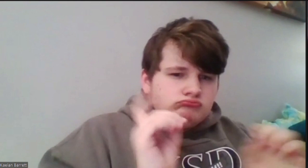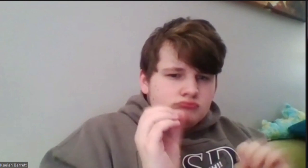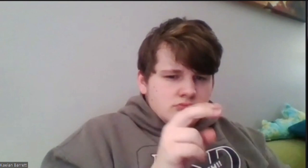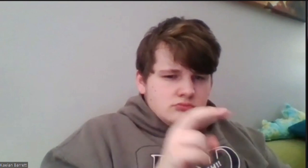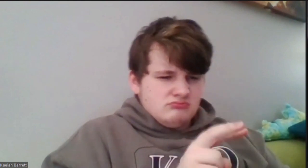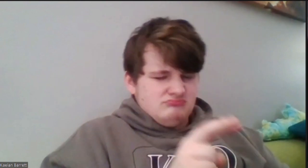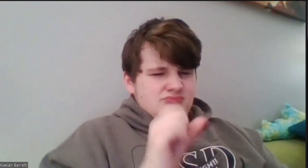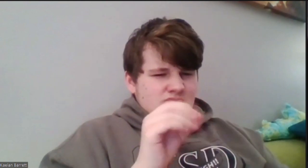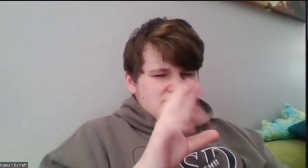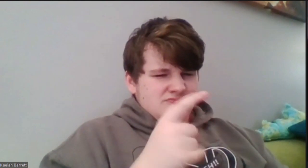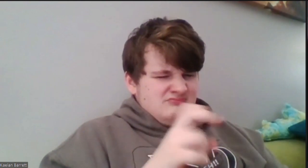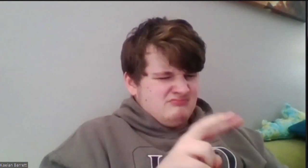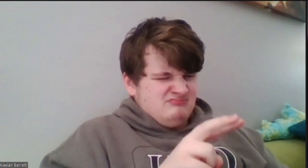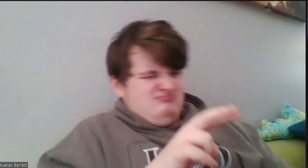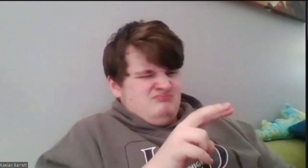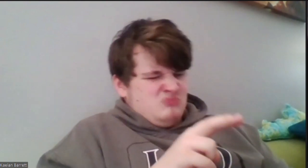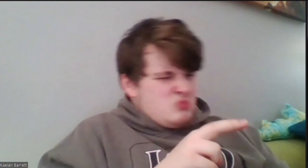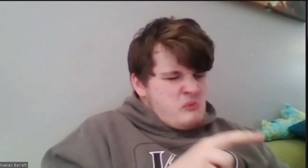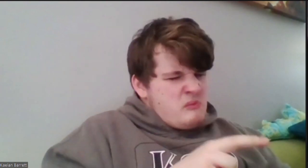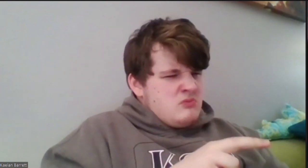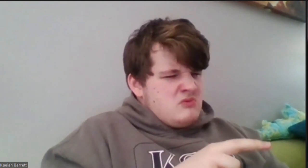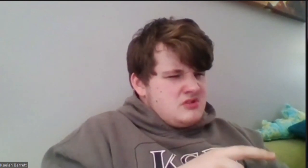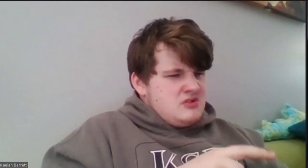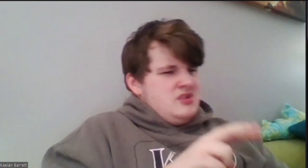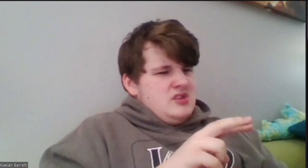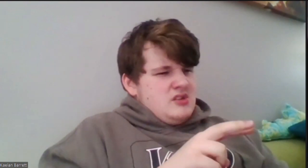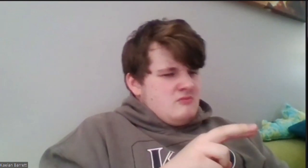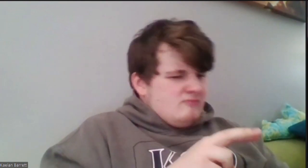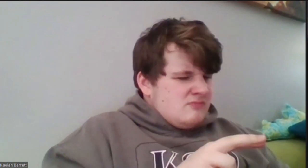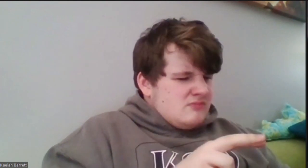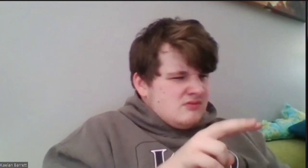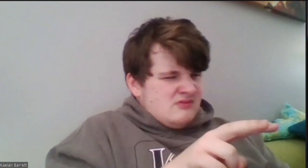No friends around. All by himself. And Scrooge says, huh.